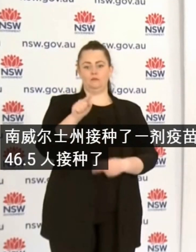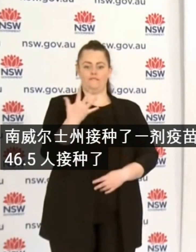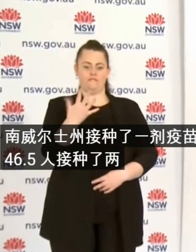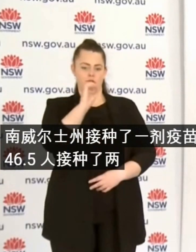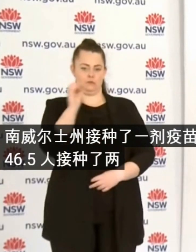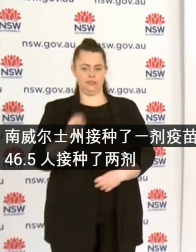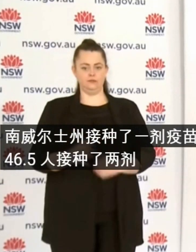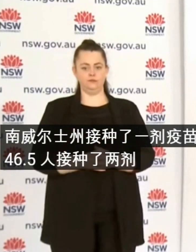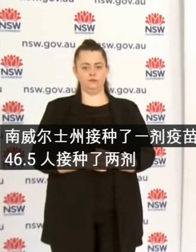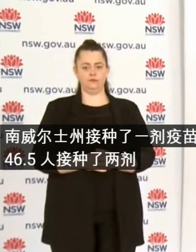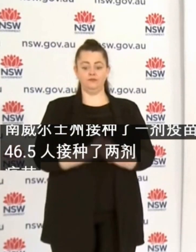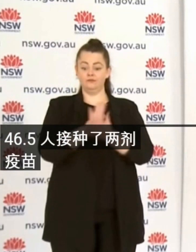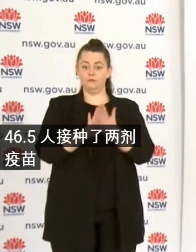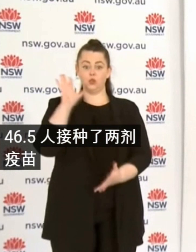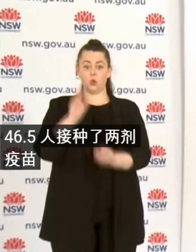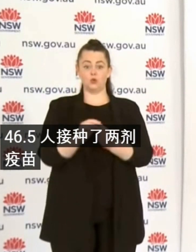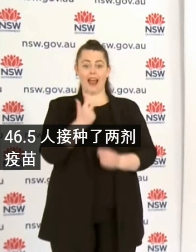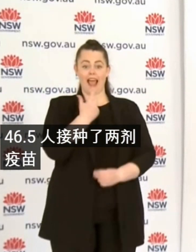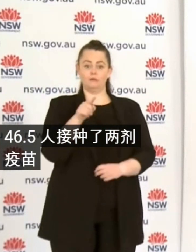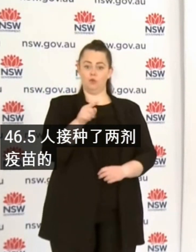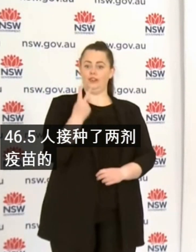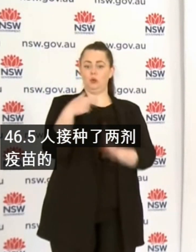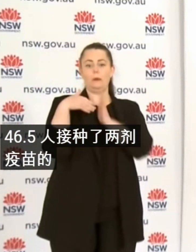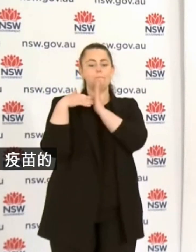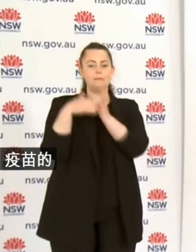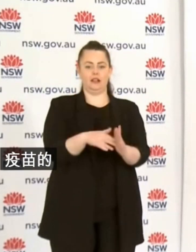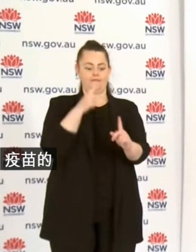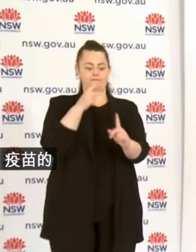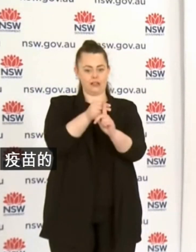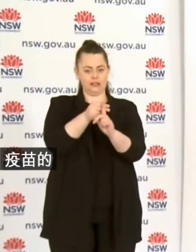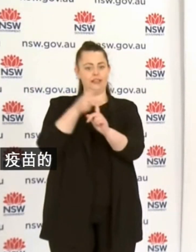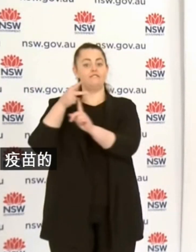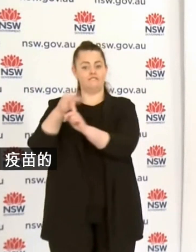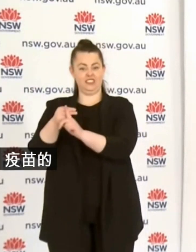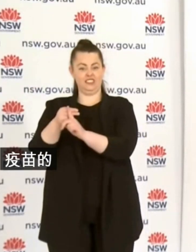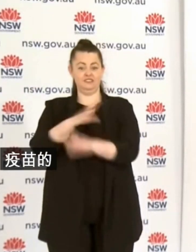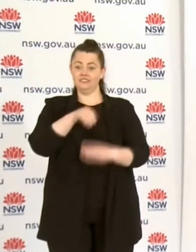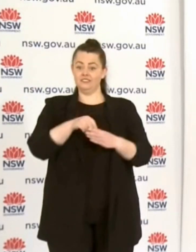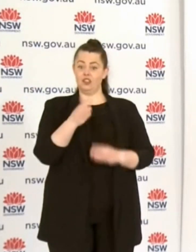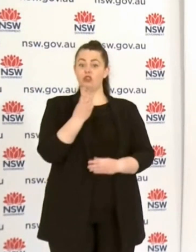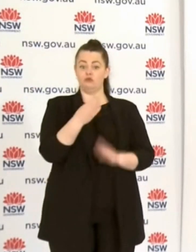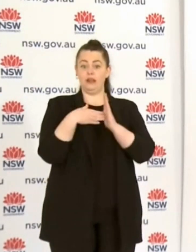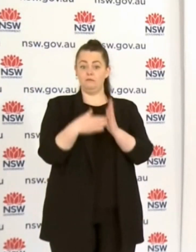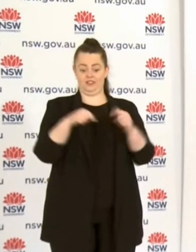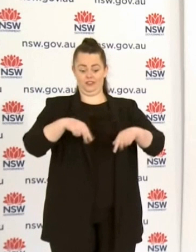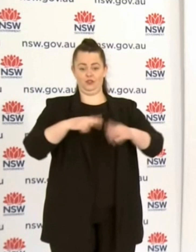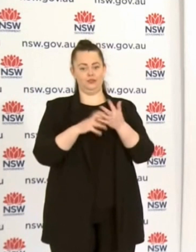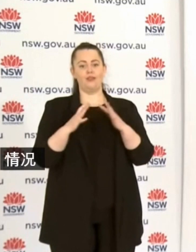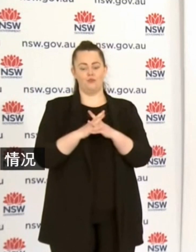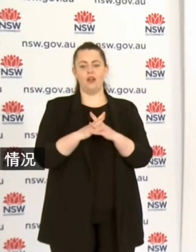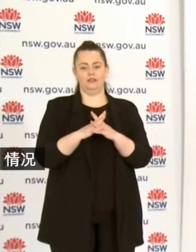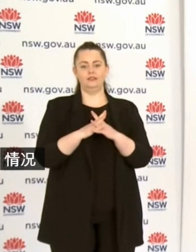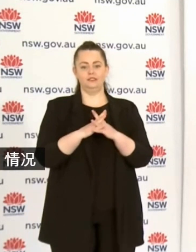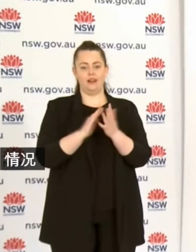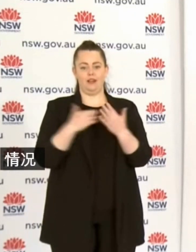had 8.2 million vaccines delivered in New South Wales, including 3 million from New South Wales Health. These are